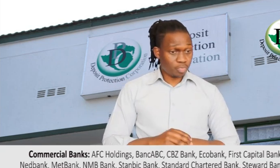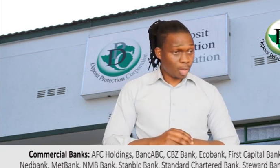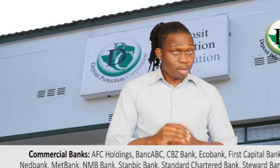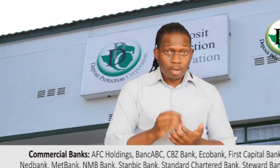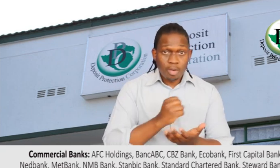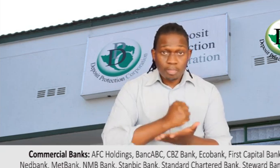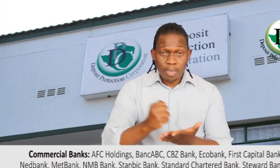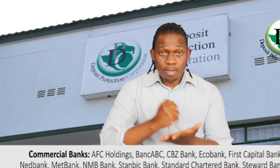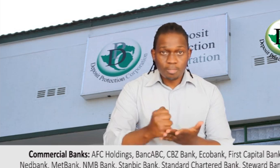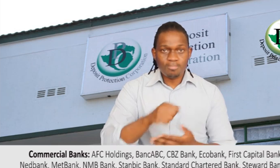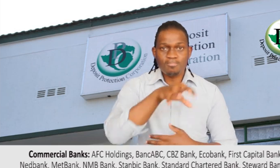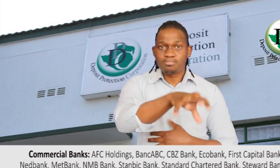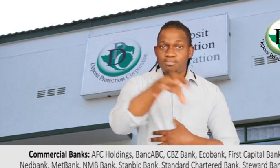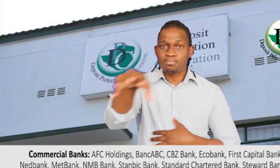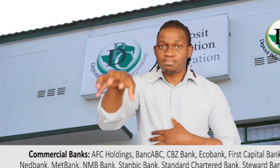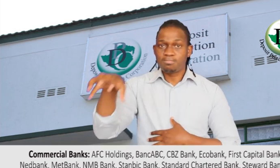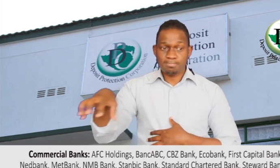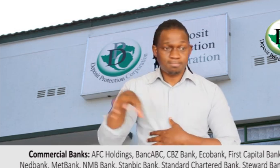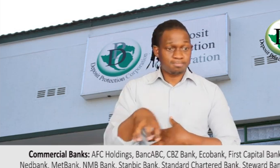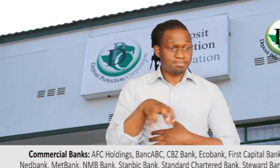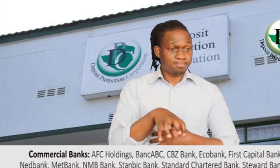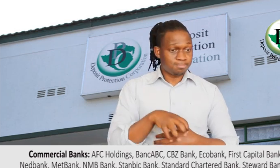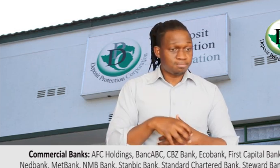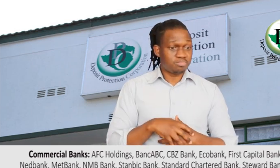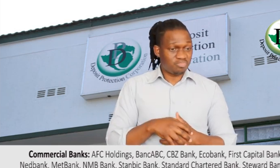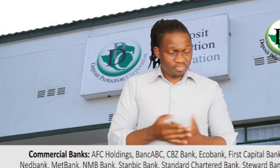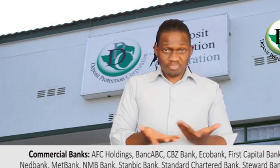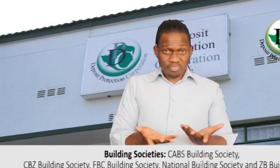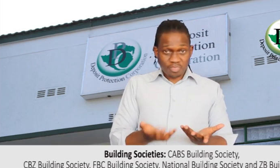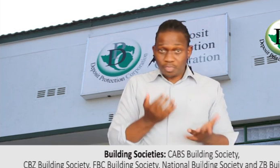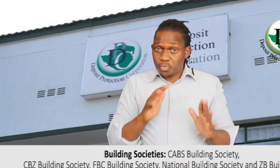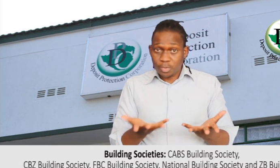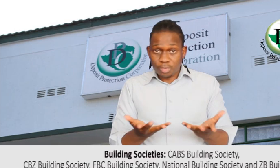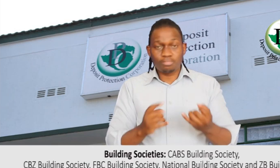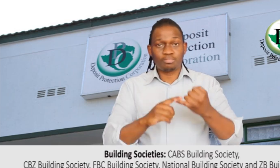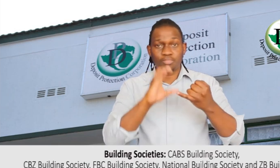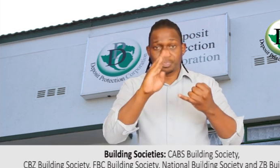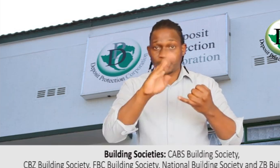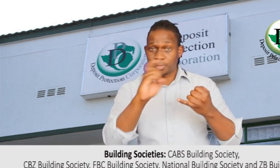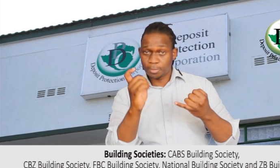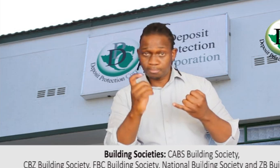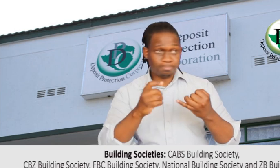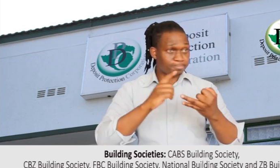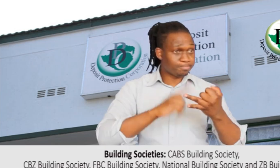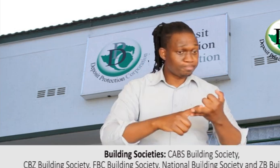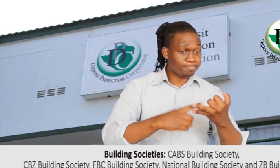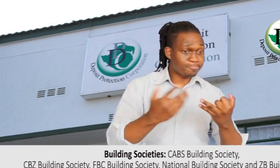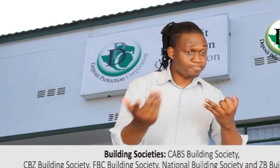Standard Chartered Bank, Stewart Bank, and ZB Bank. Building societies: KEBS Building